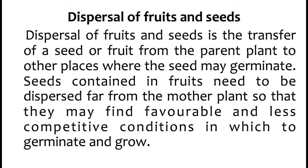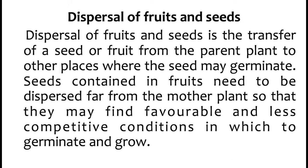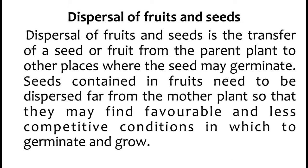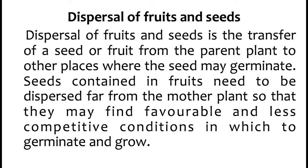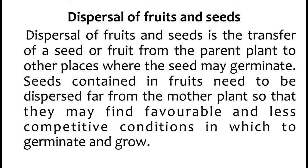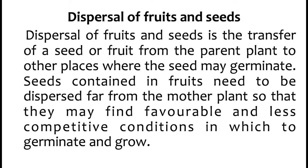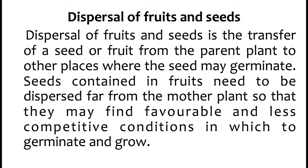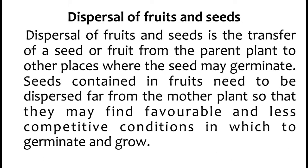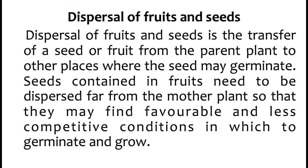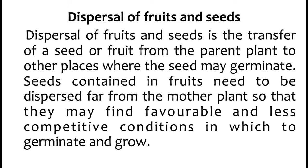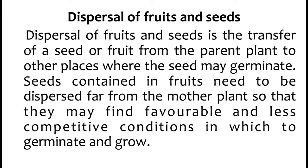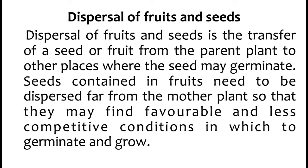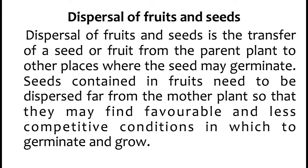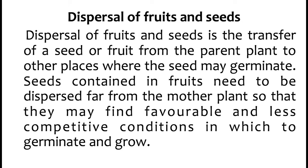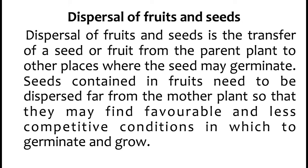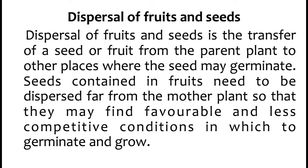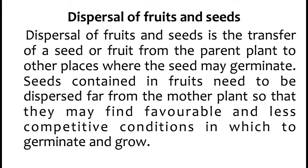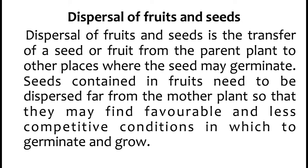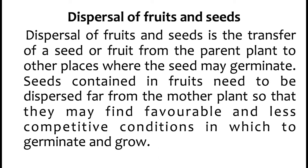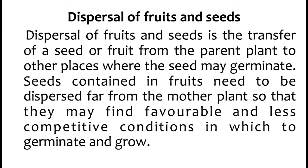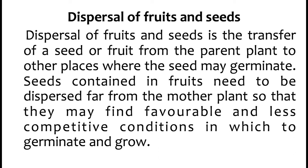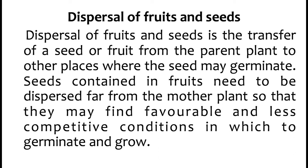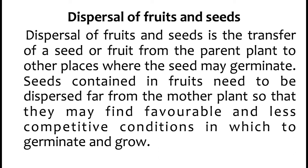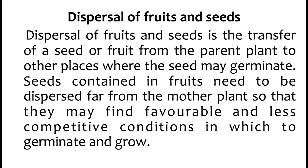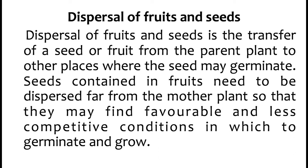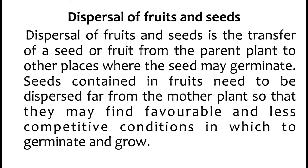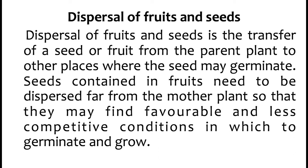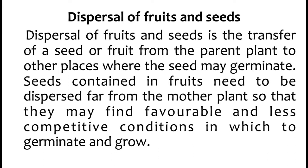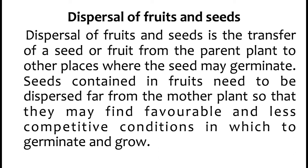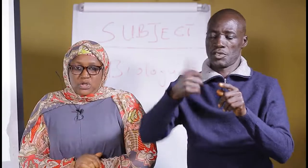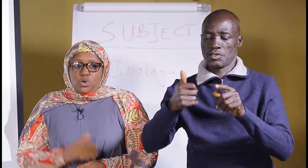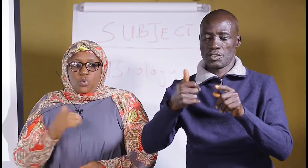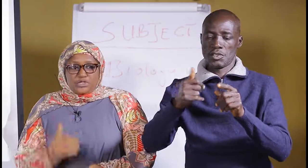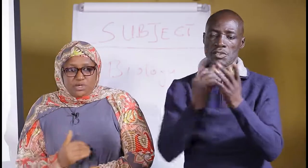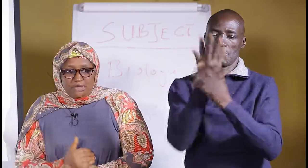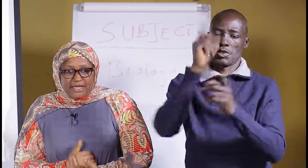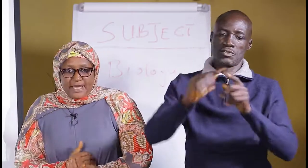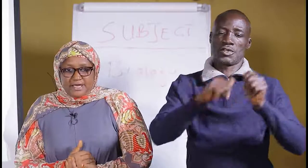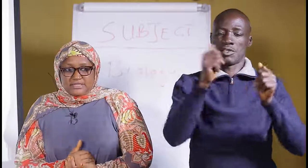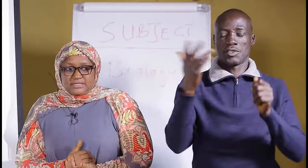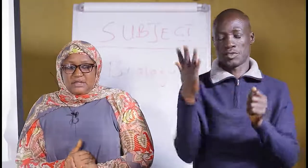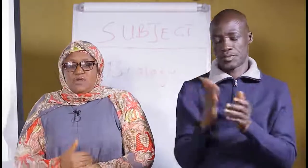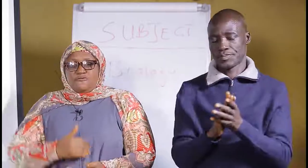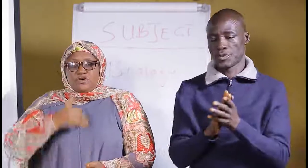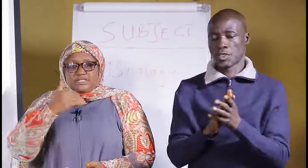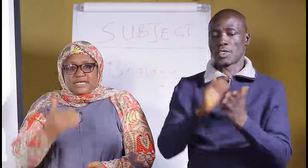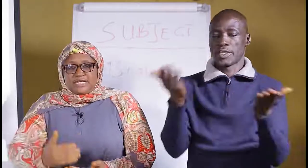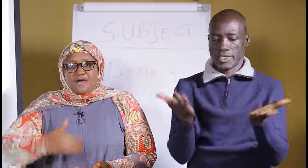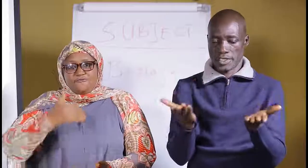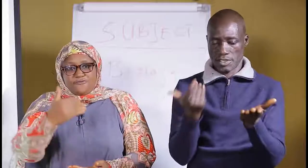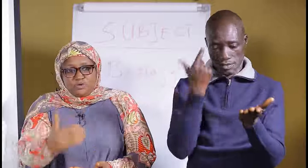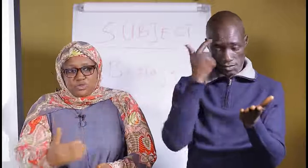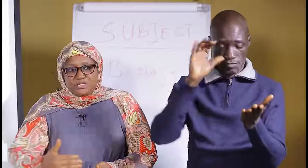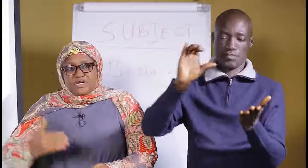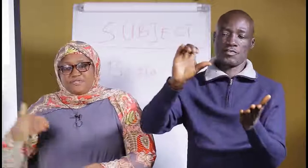of seed or fruit from the parent plant to another place. What we mean here is for seed